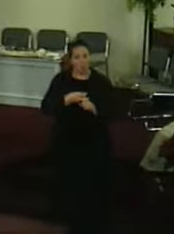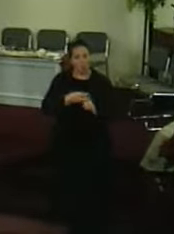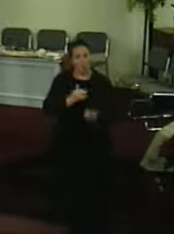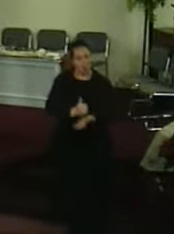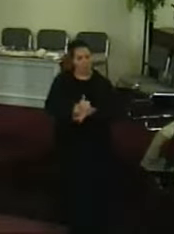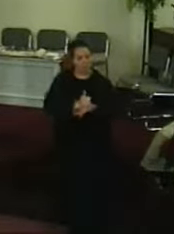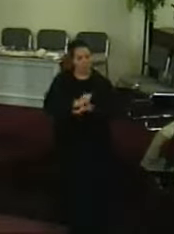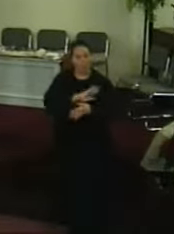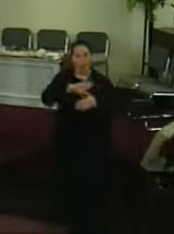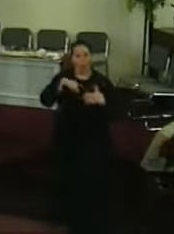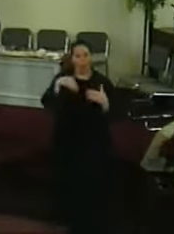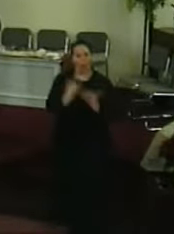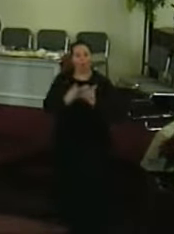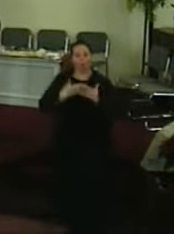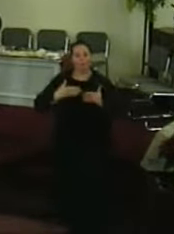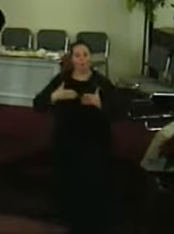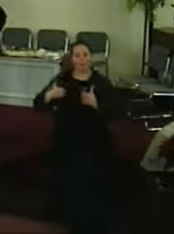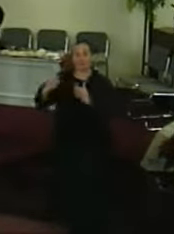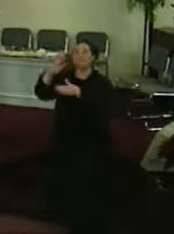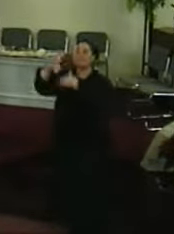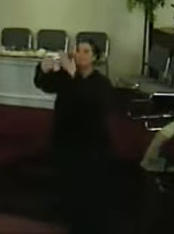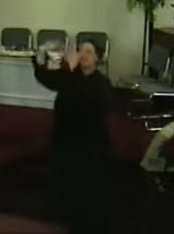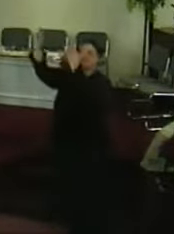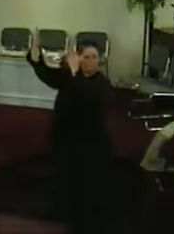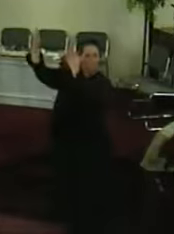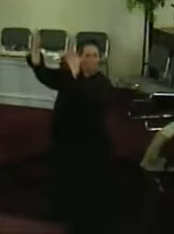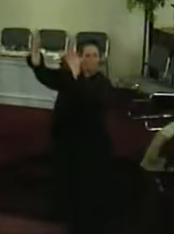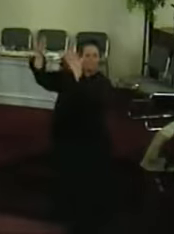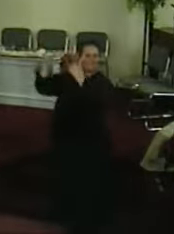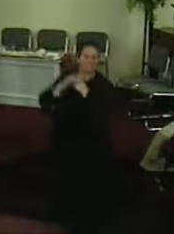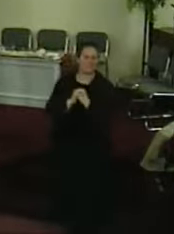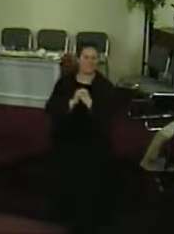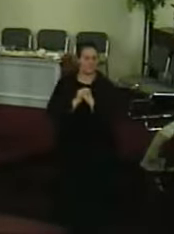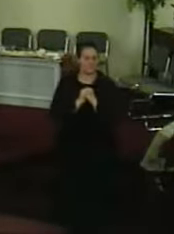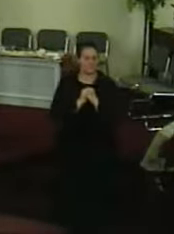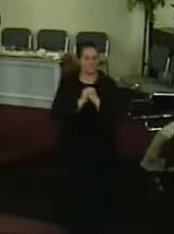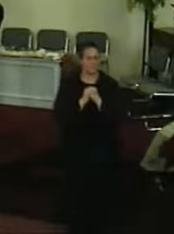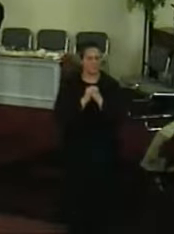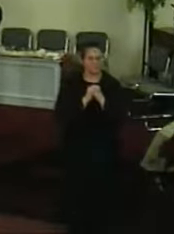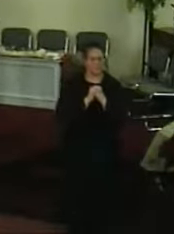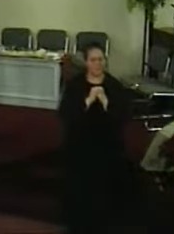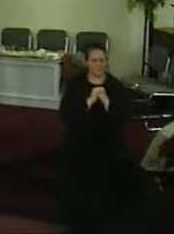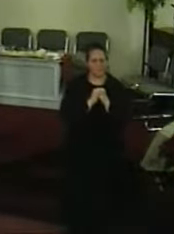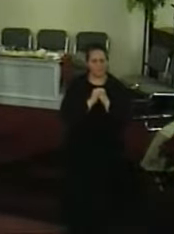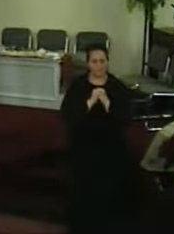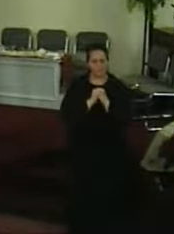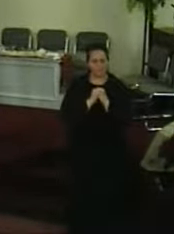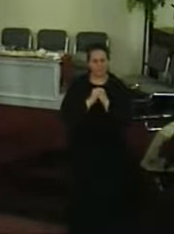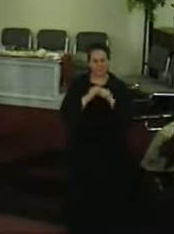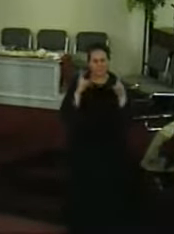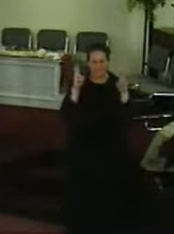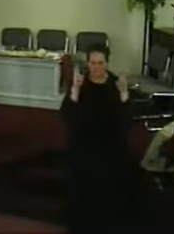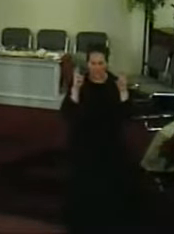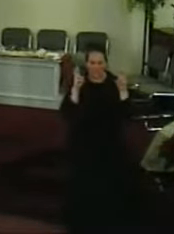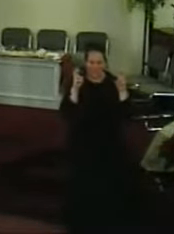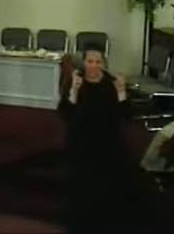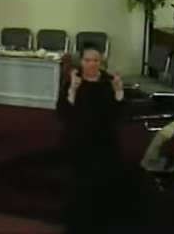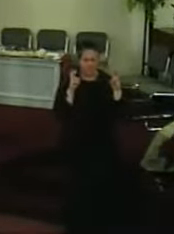Amen. Amen. The little saying says, look around you and be